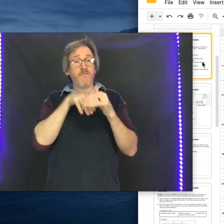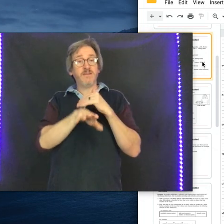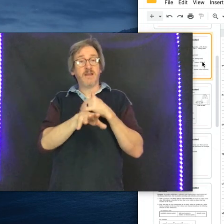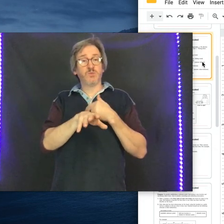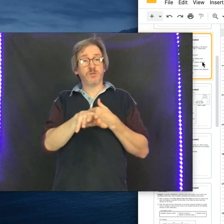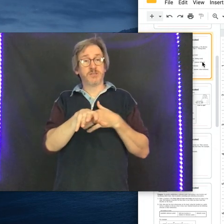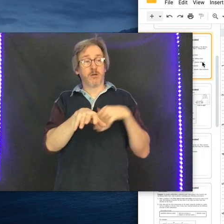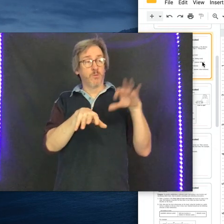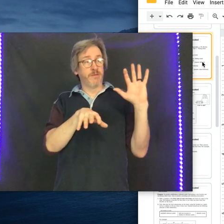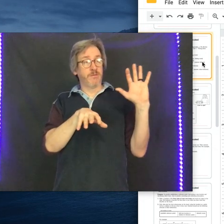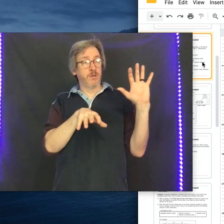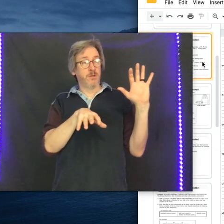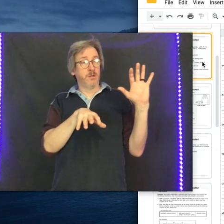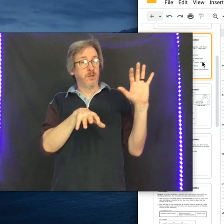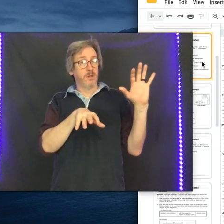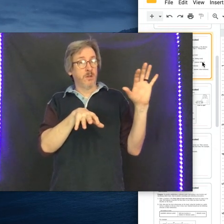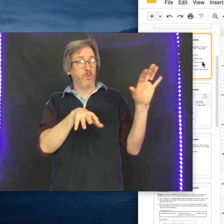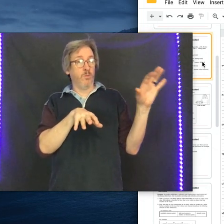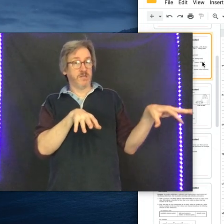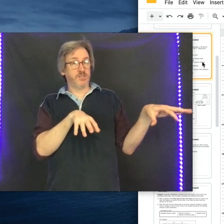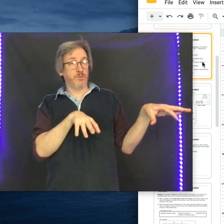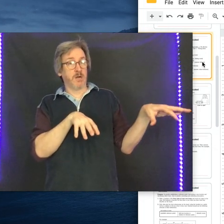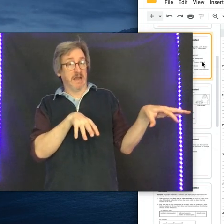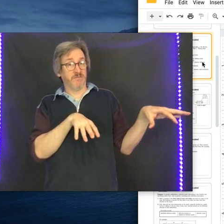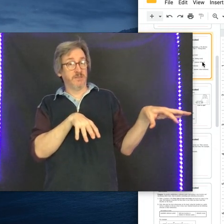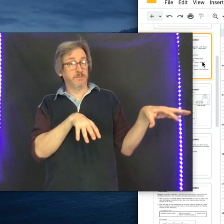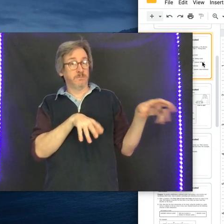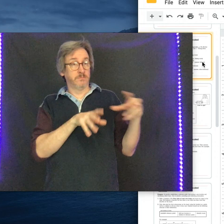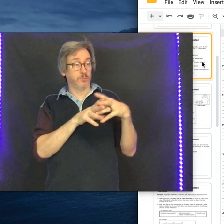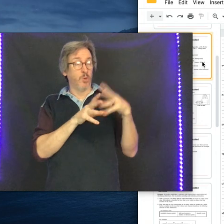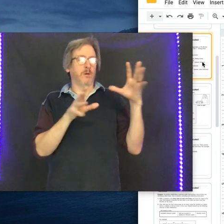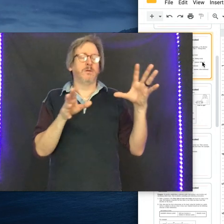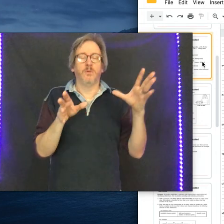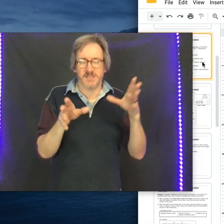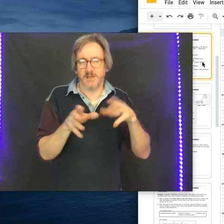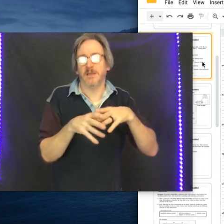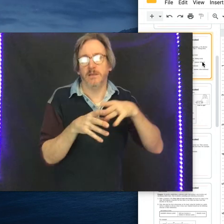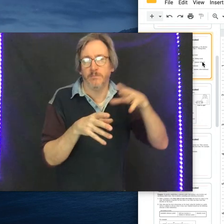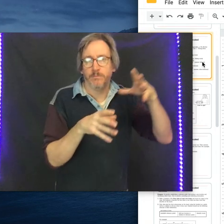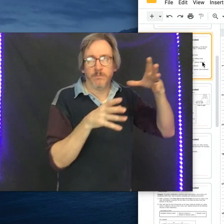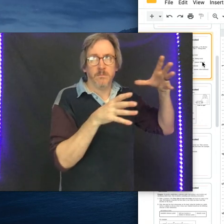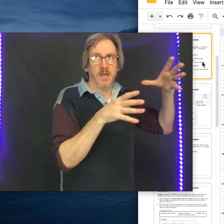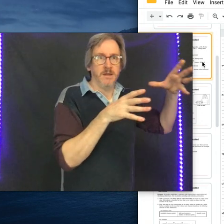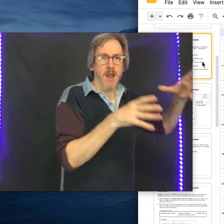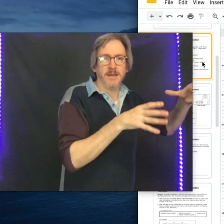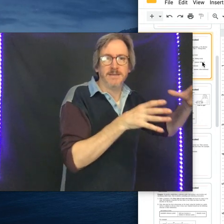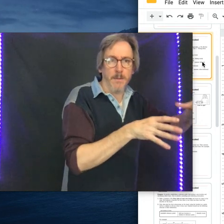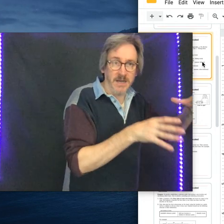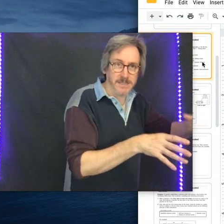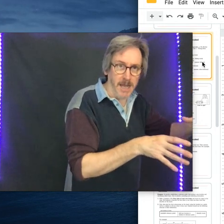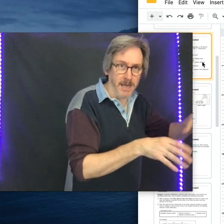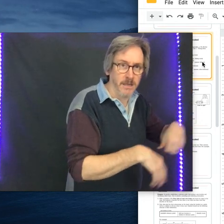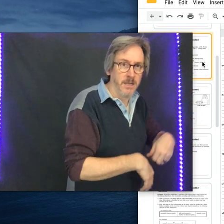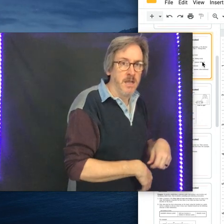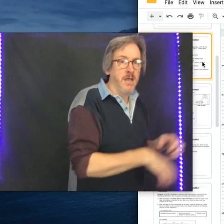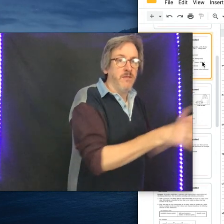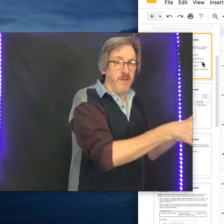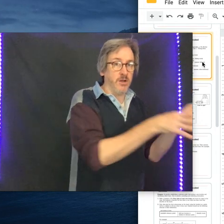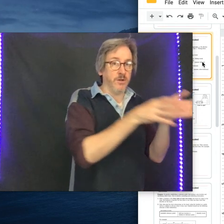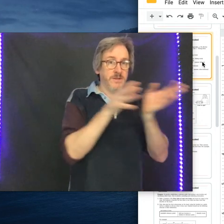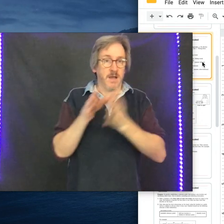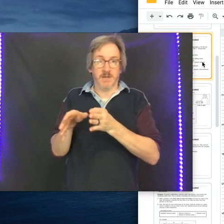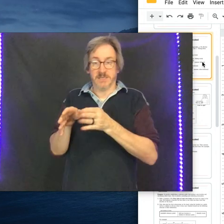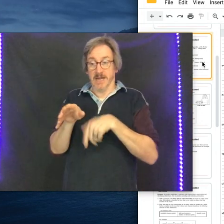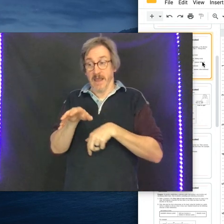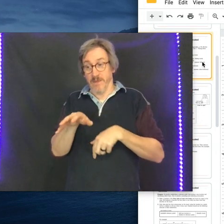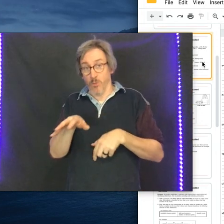and oftentimes we'll start with what's to our left, or what's to the non-dominant side, then